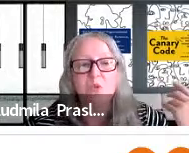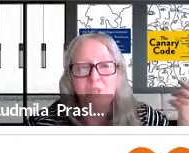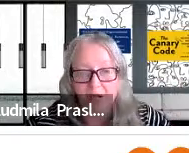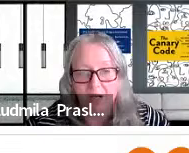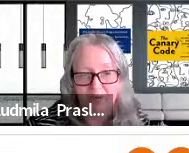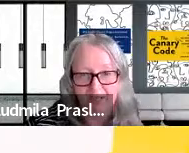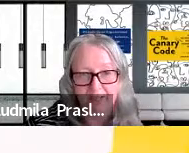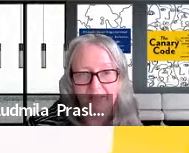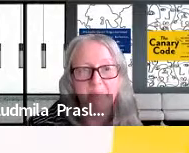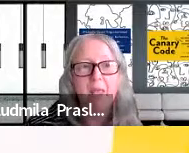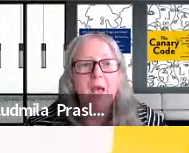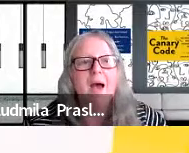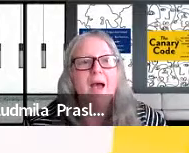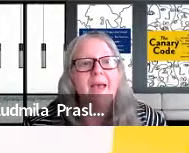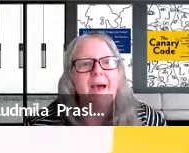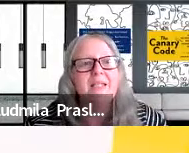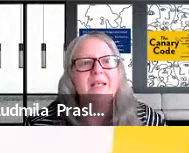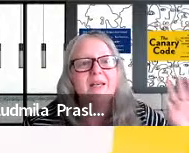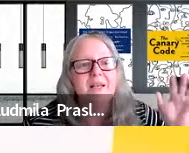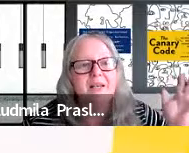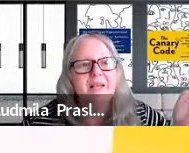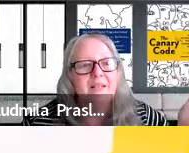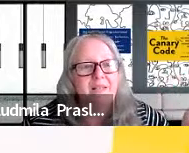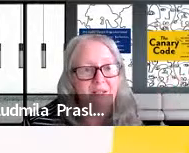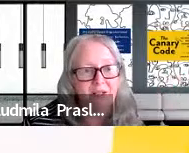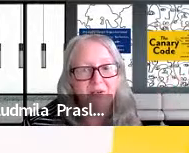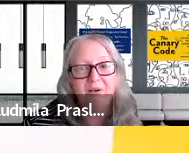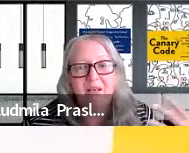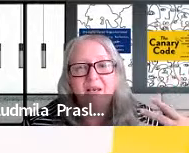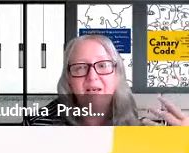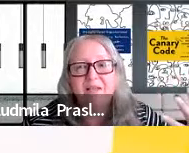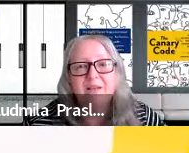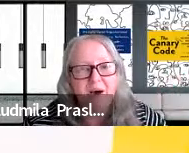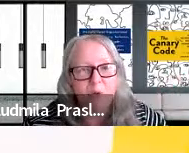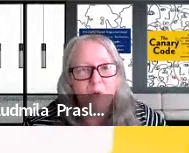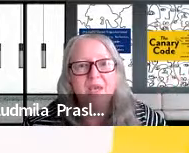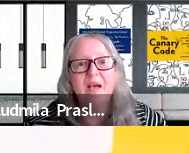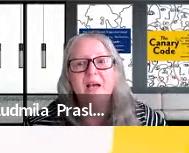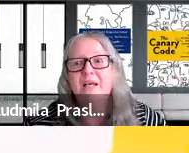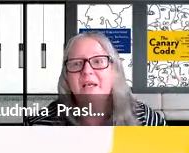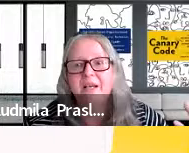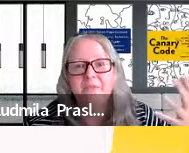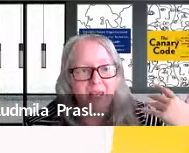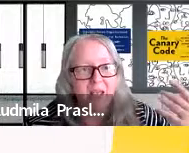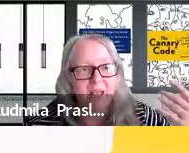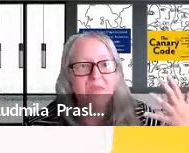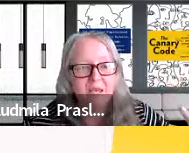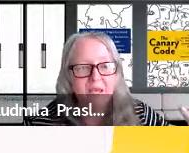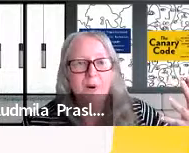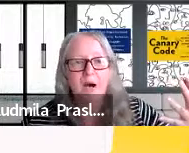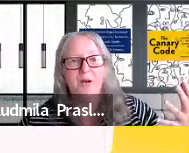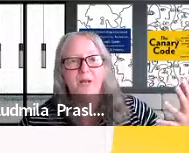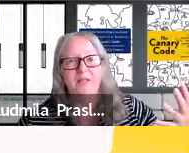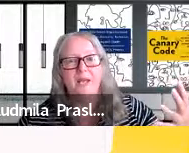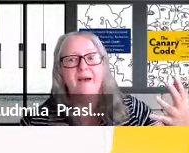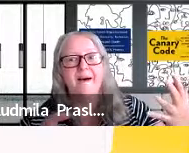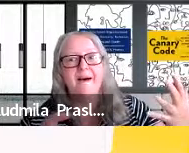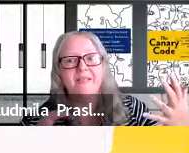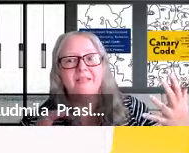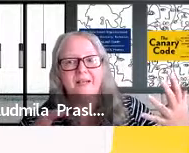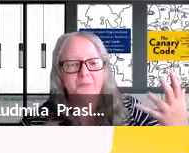celebrating those differences. And here is how we can, again, think about